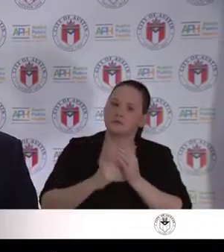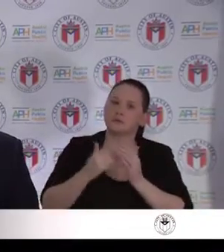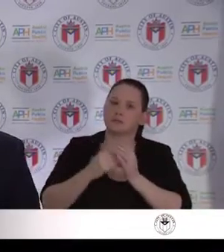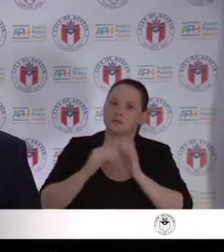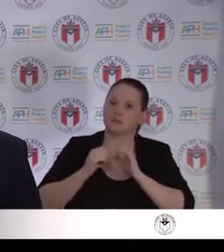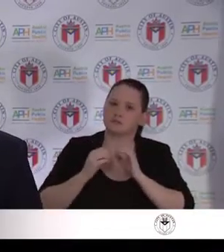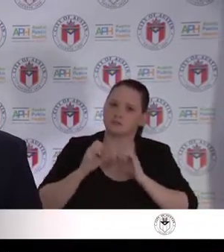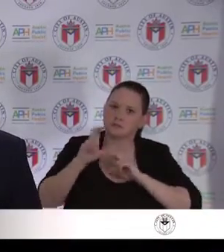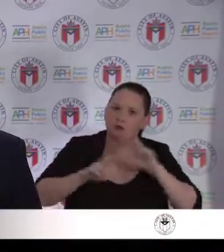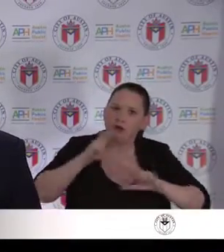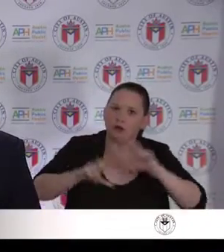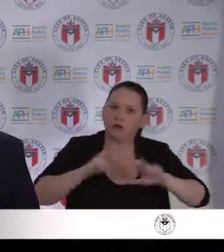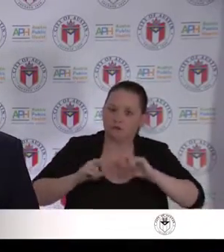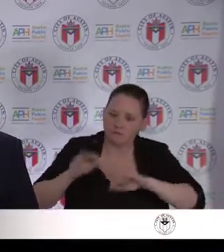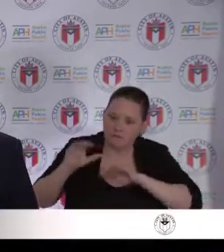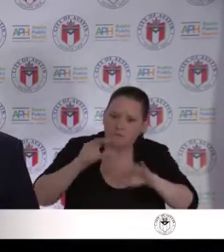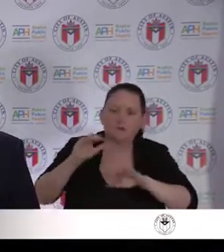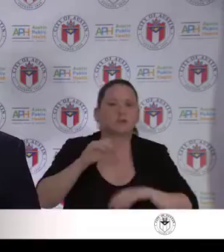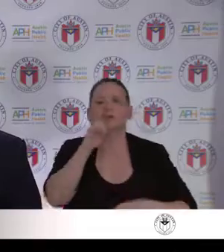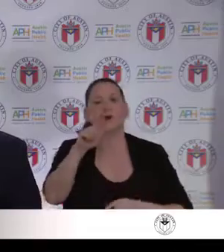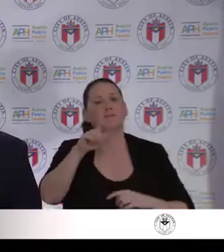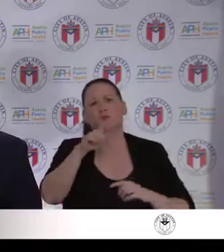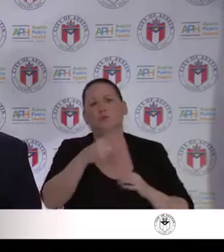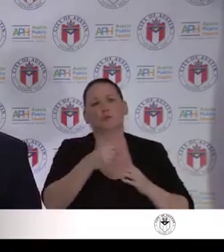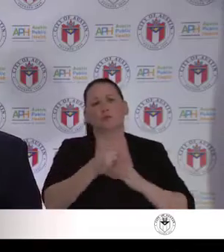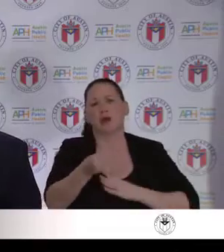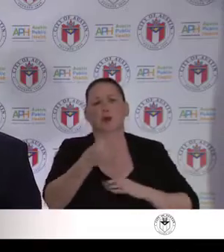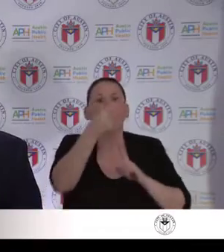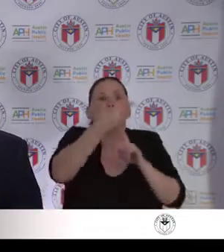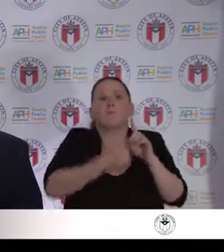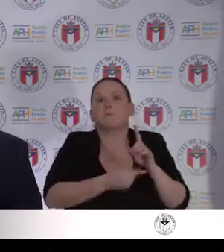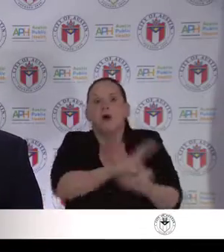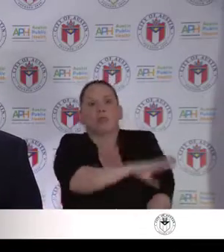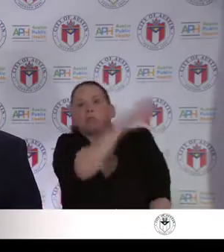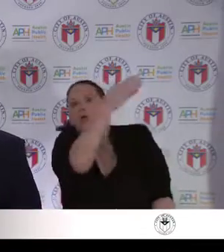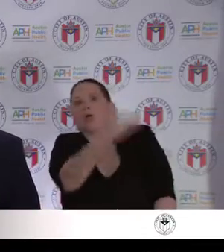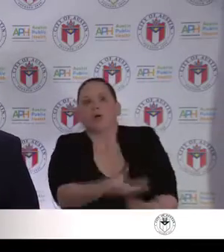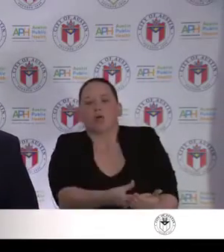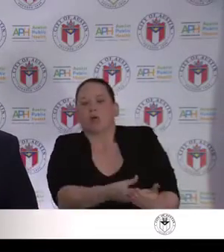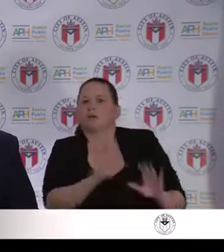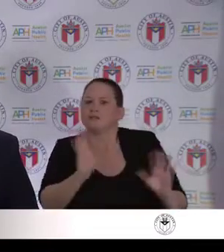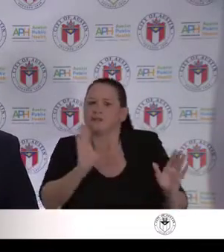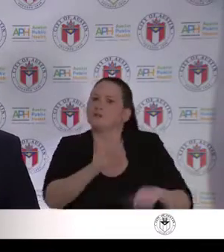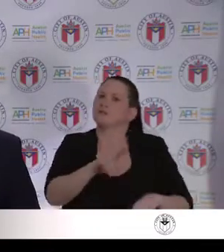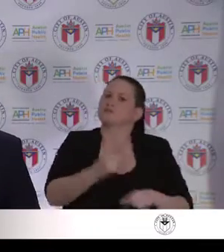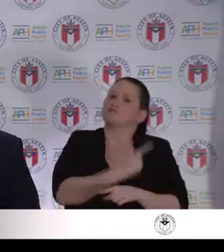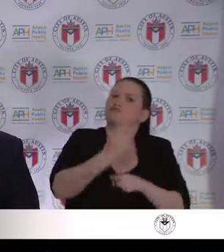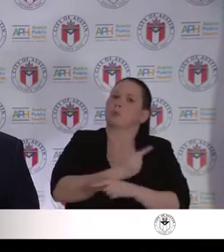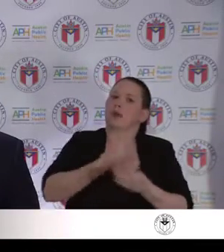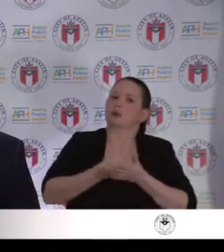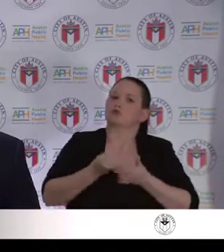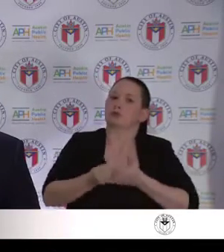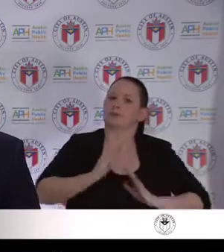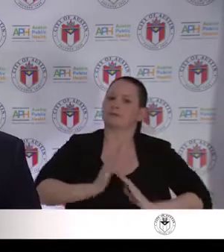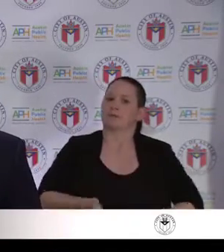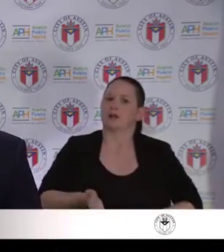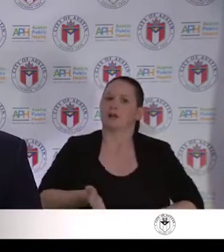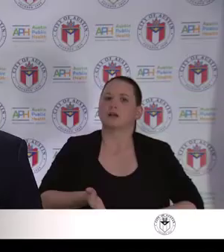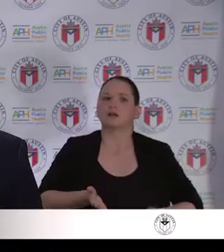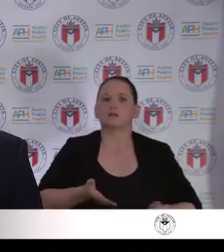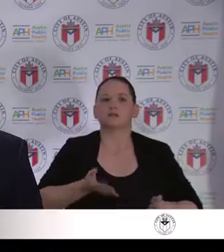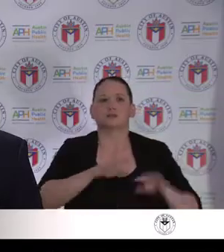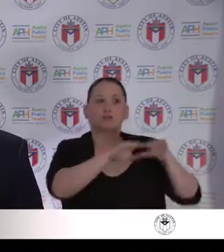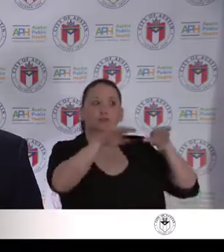don't have to buy a month's supply of anything. Normal shopping patterns actually work, and the shelves are going to